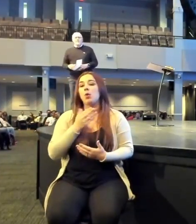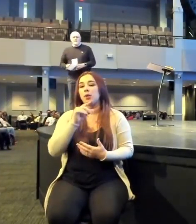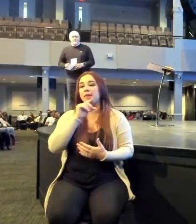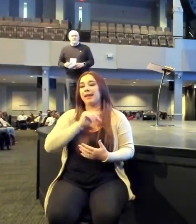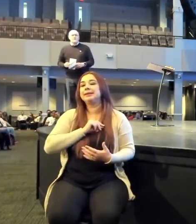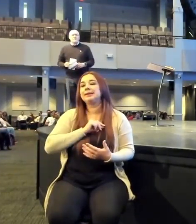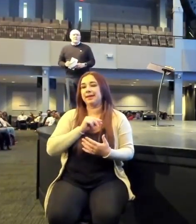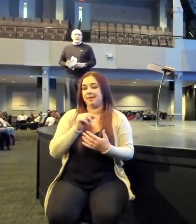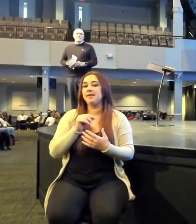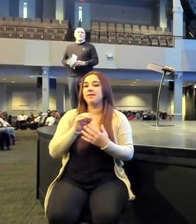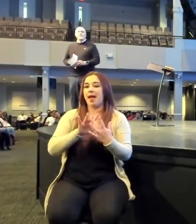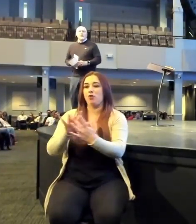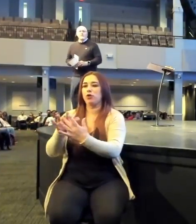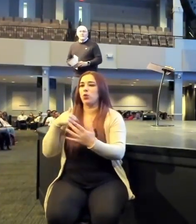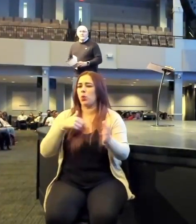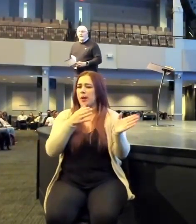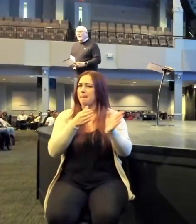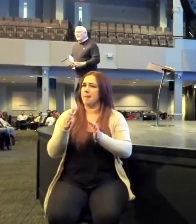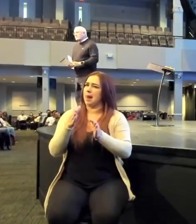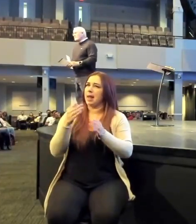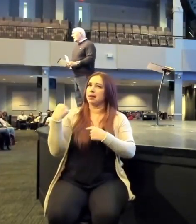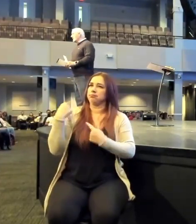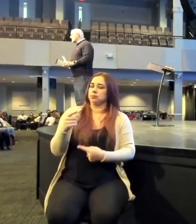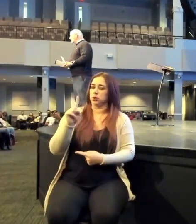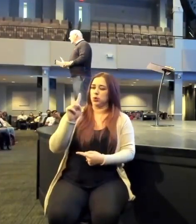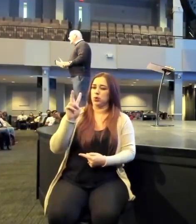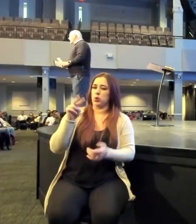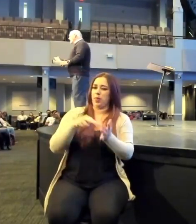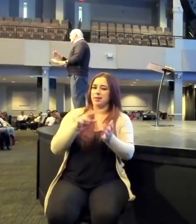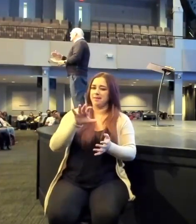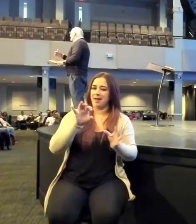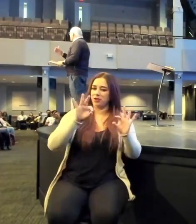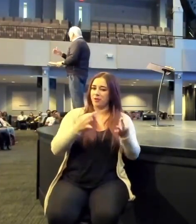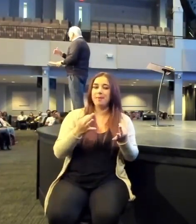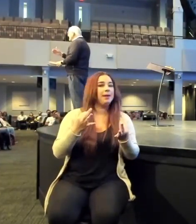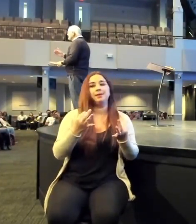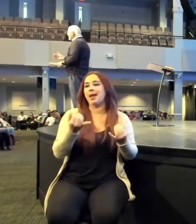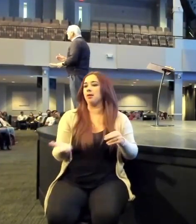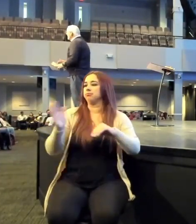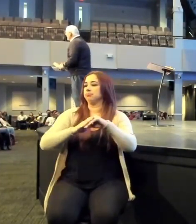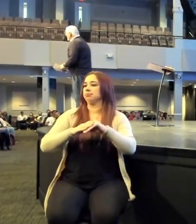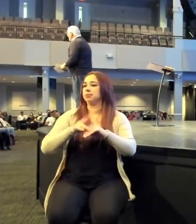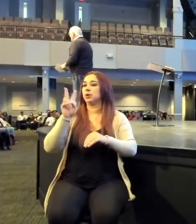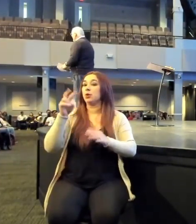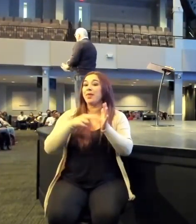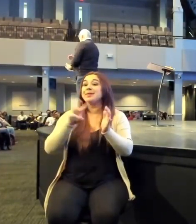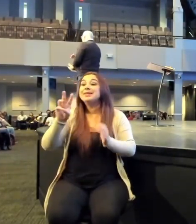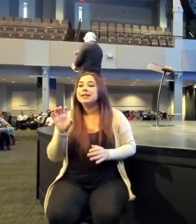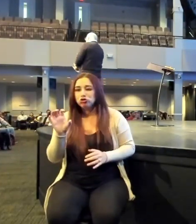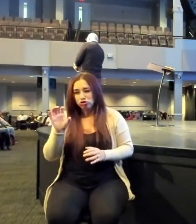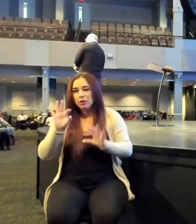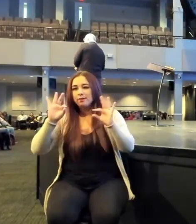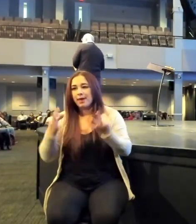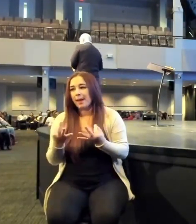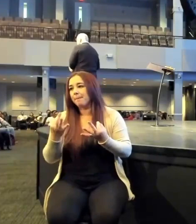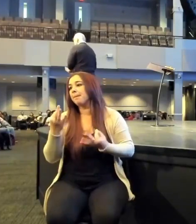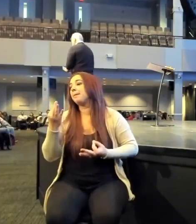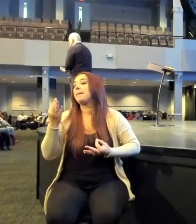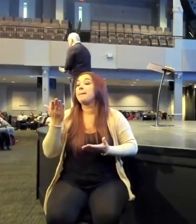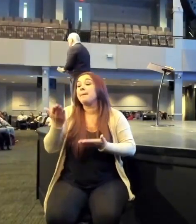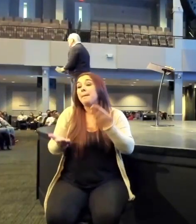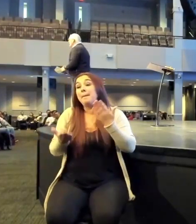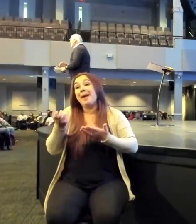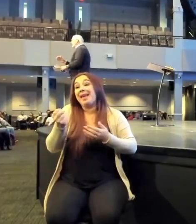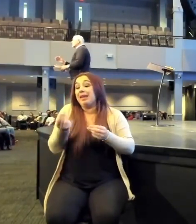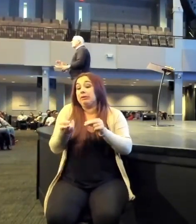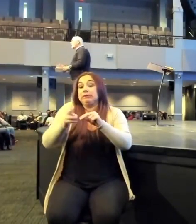planned on ministering to about 2,500 families. Looks like it's going to be closer to 2,600 now. It may even go up before we get to the end